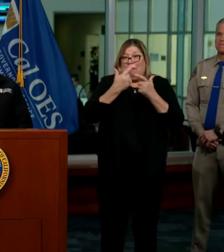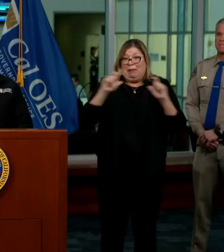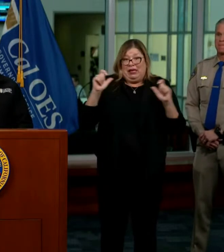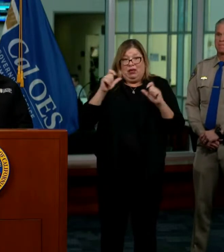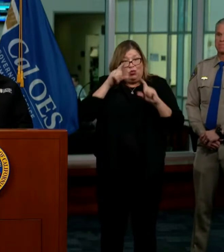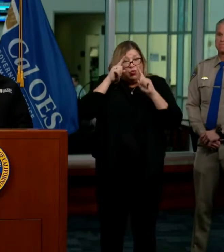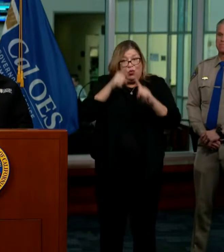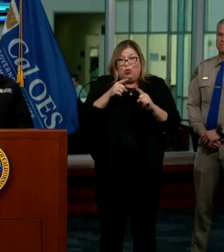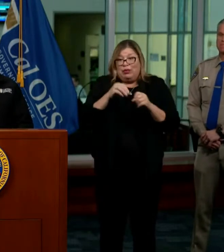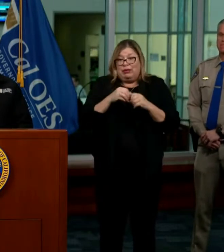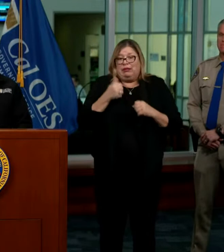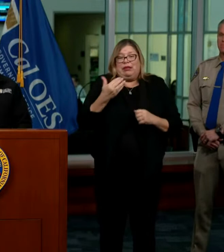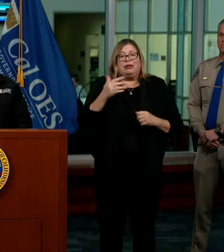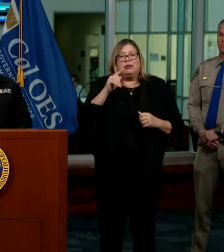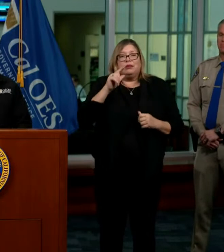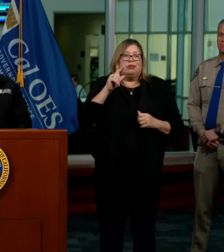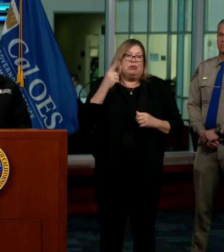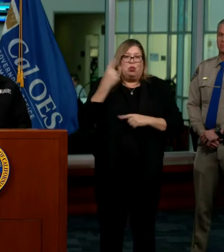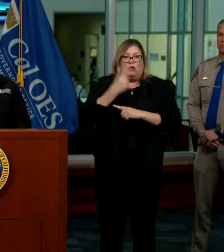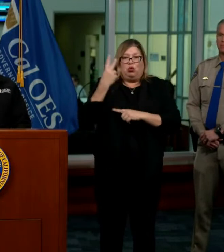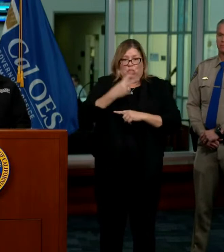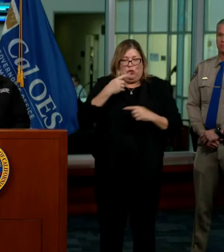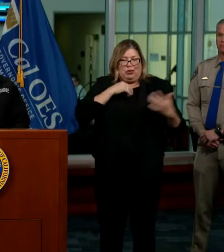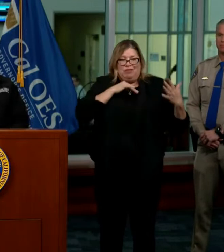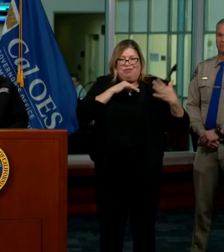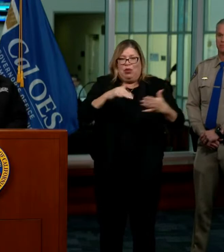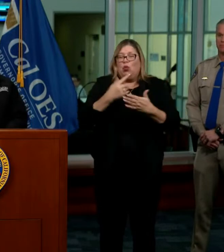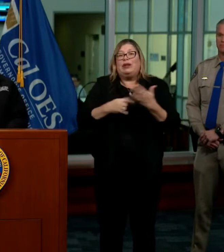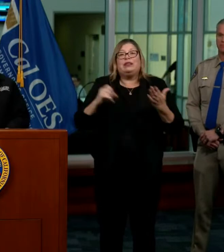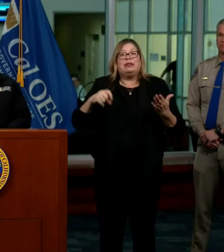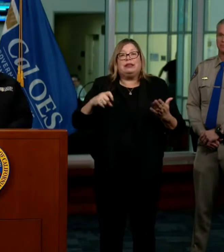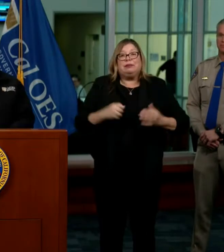efforts in the next 24 to 48 hours.